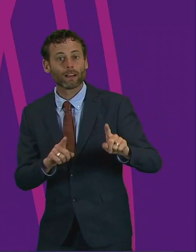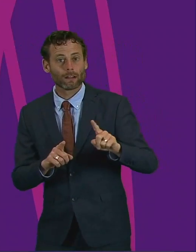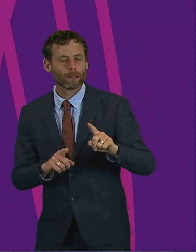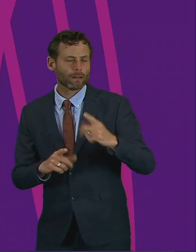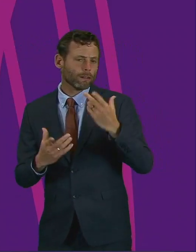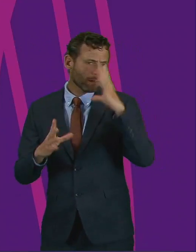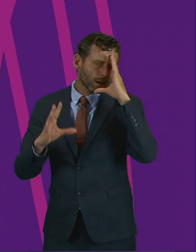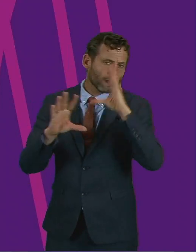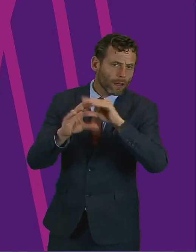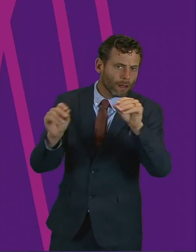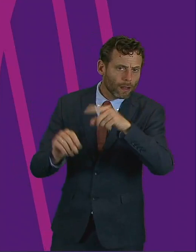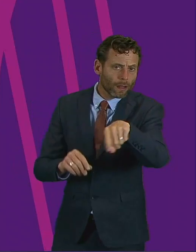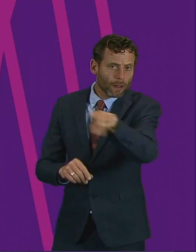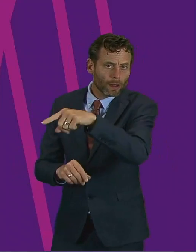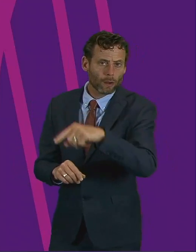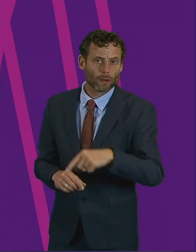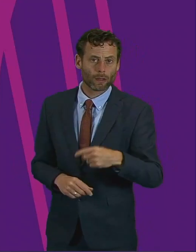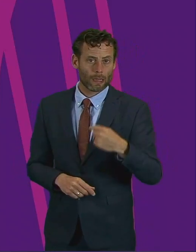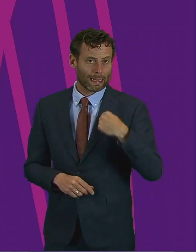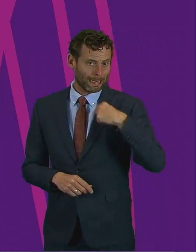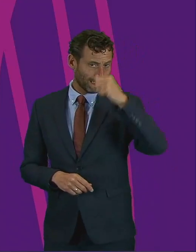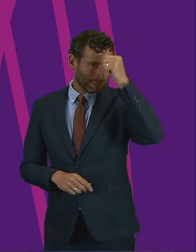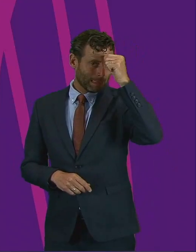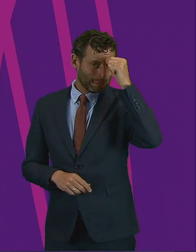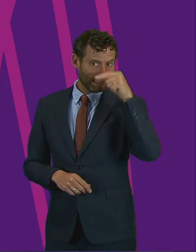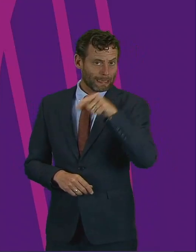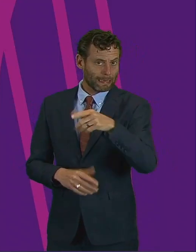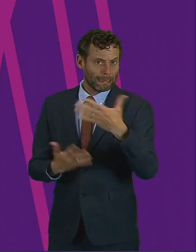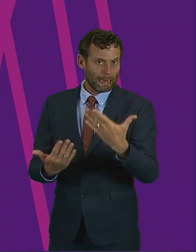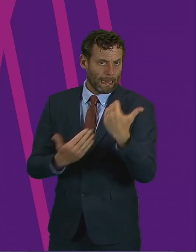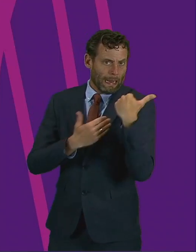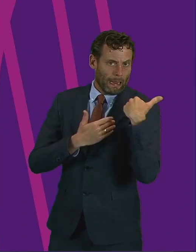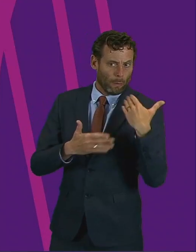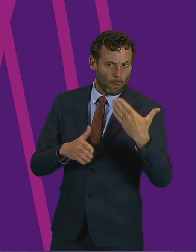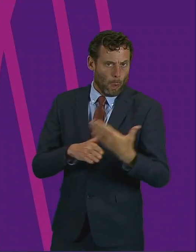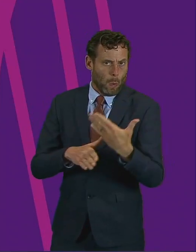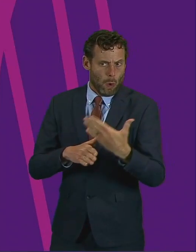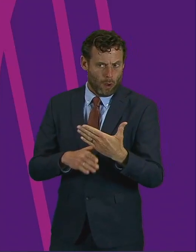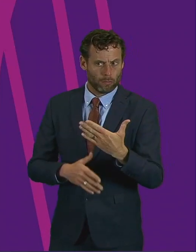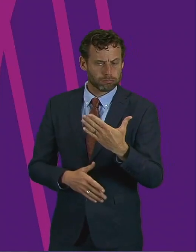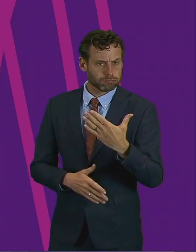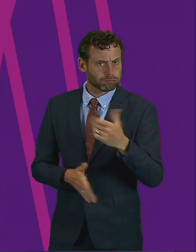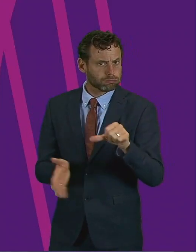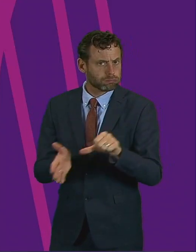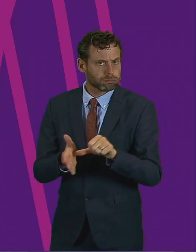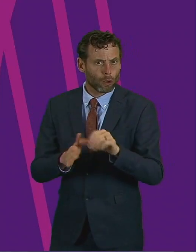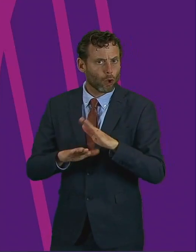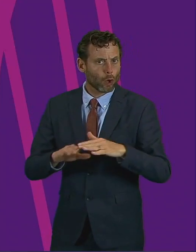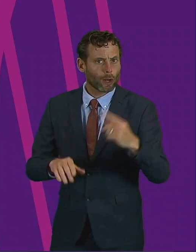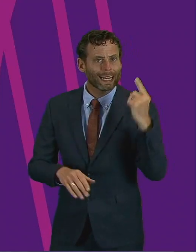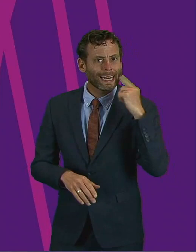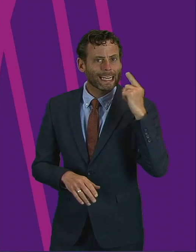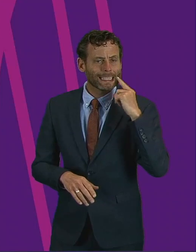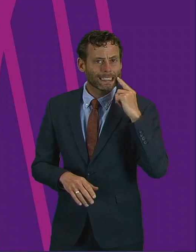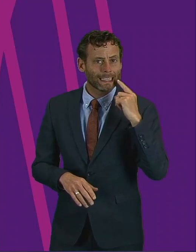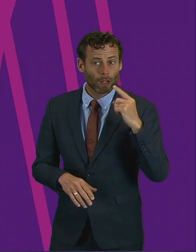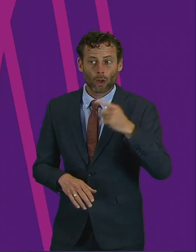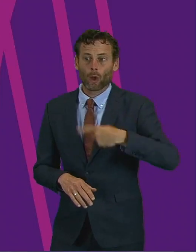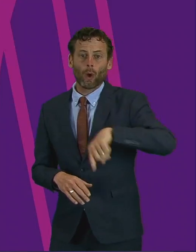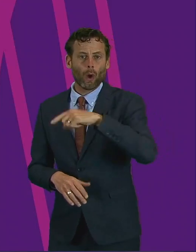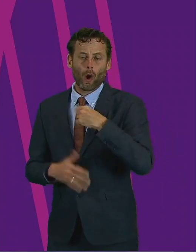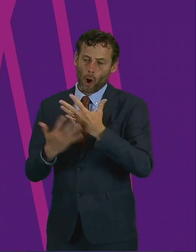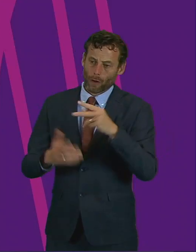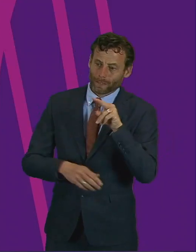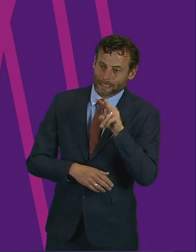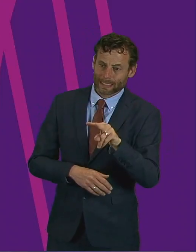Parliamentarians, I don't envy your task. The word we keep on hearing is unprecedented times.